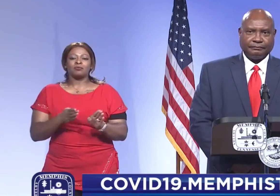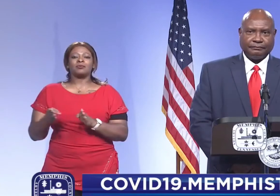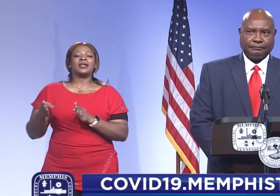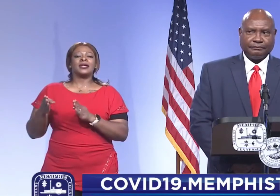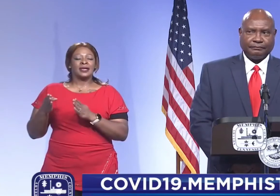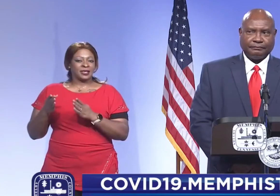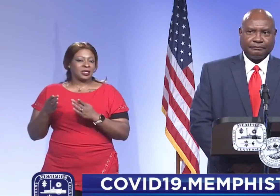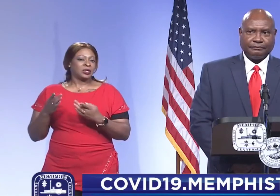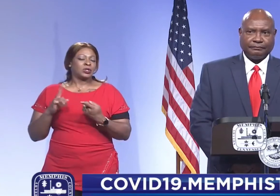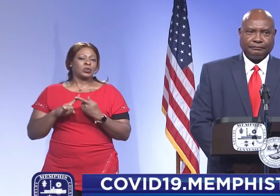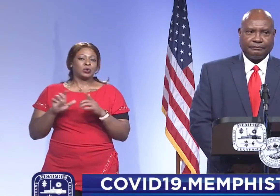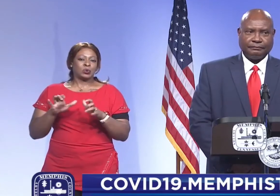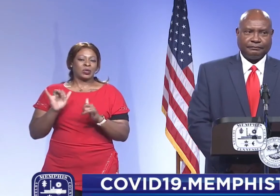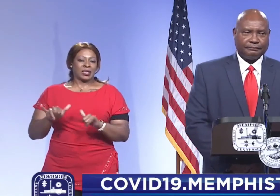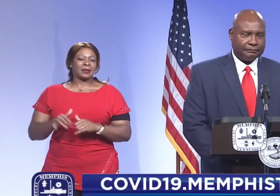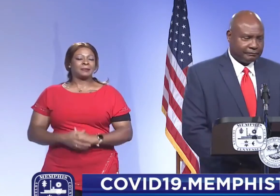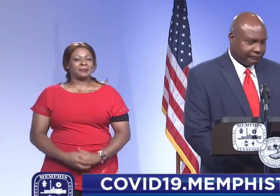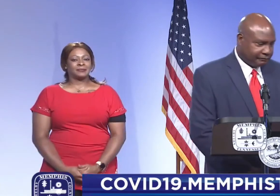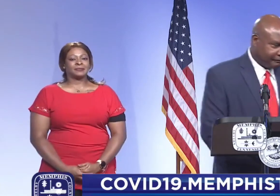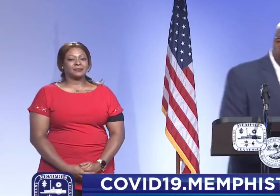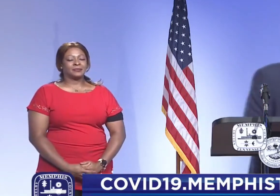from doing now?